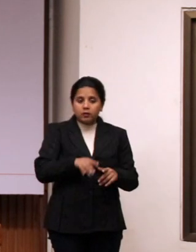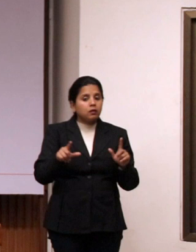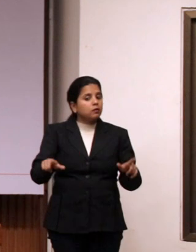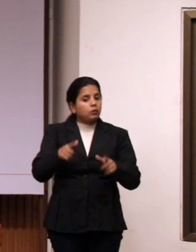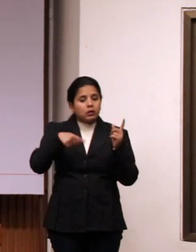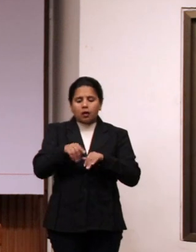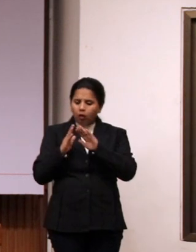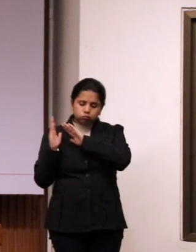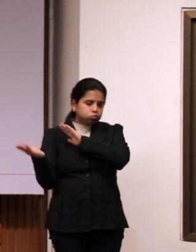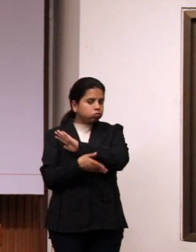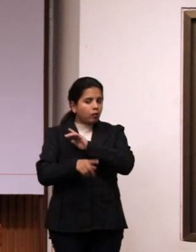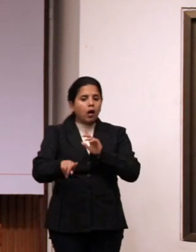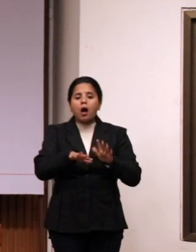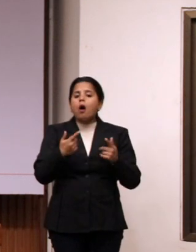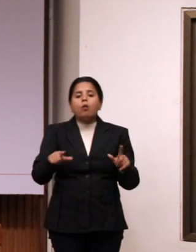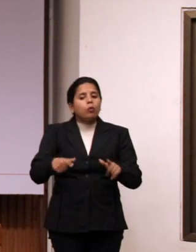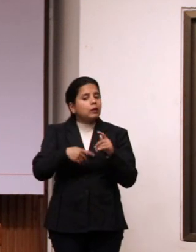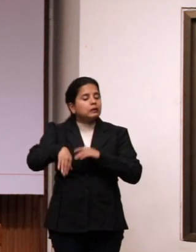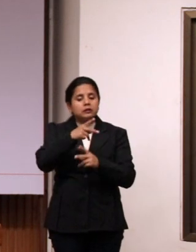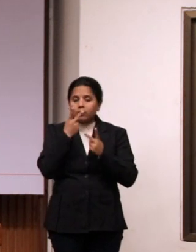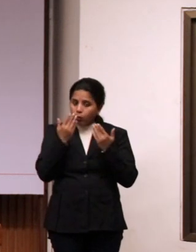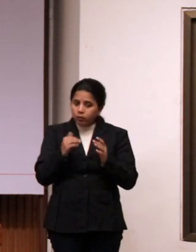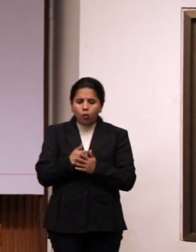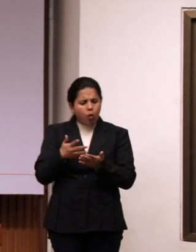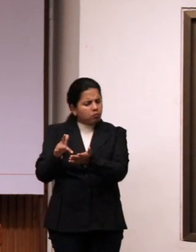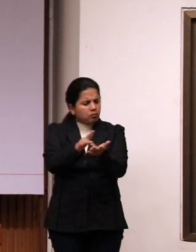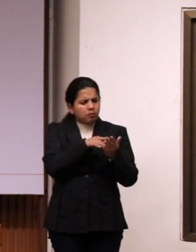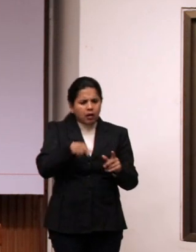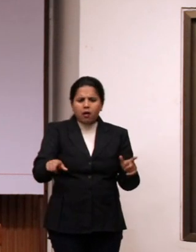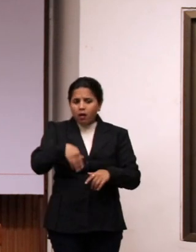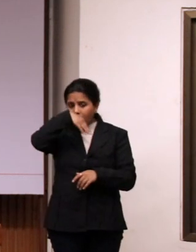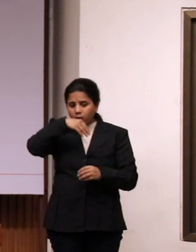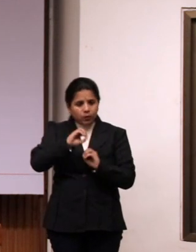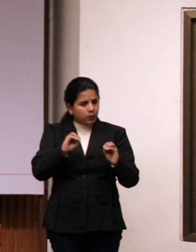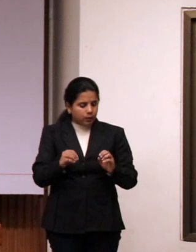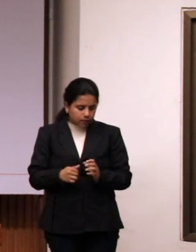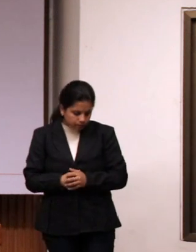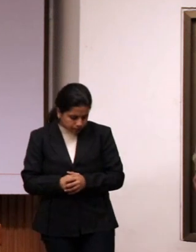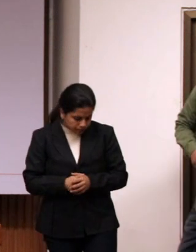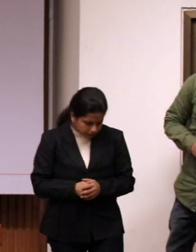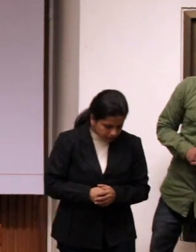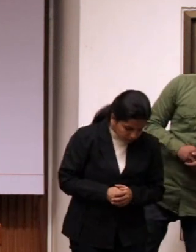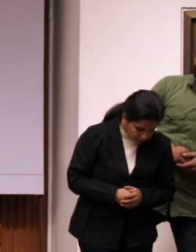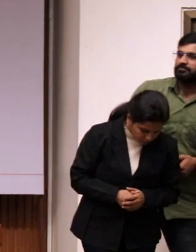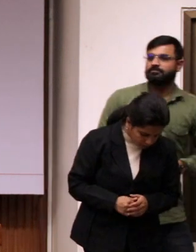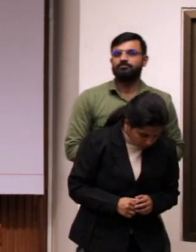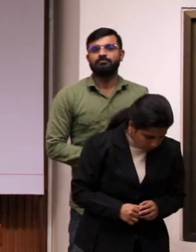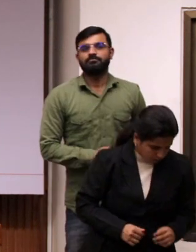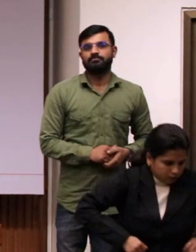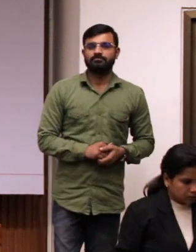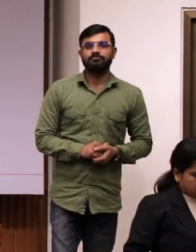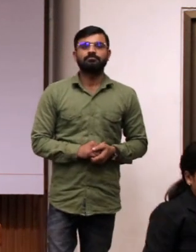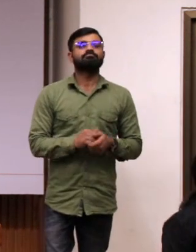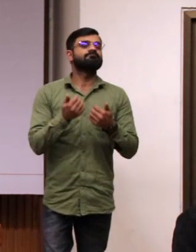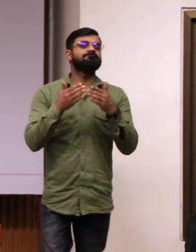are being cut to see that how grassland comes up. Everywhere you don't have elephant, they are natural forester of the forest, which